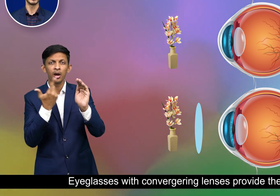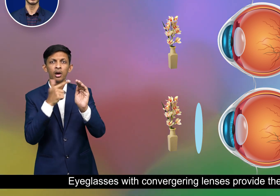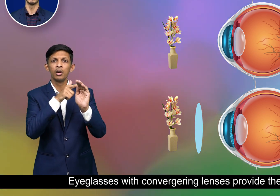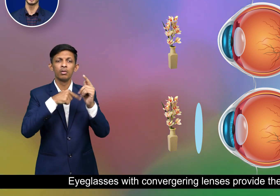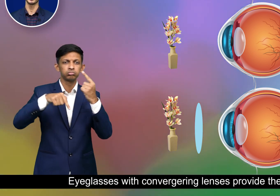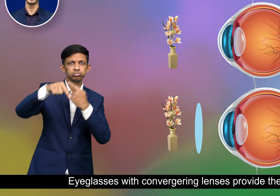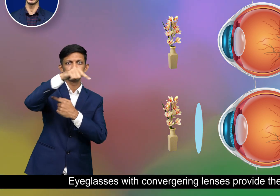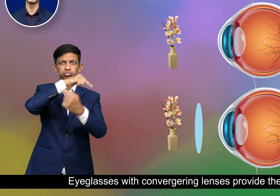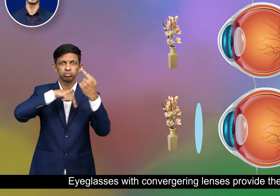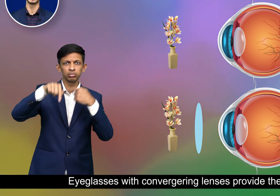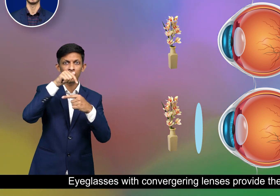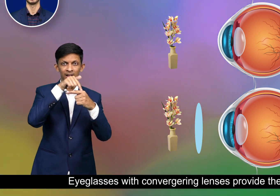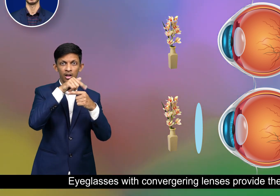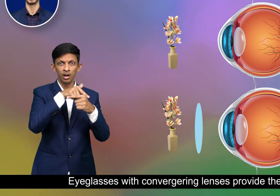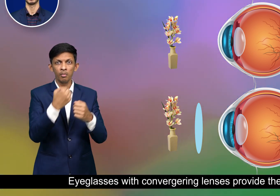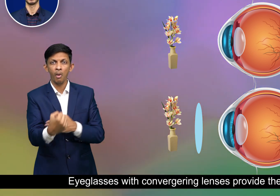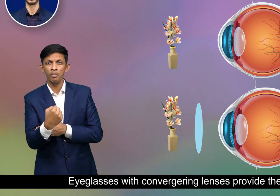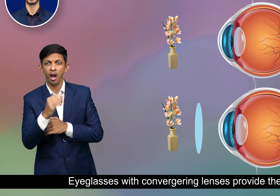Eyeglasses with converging lenses